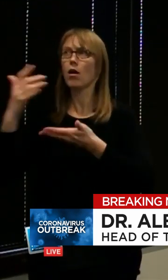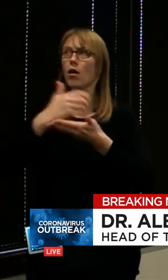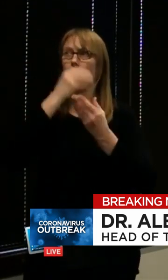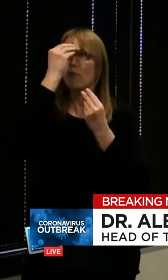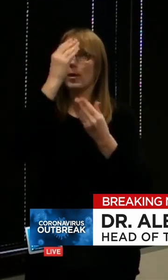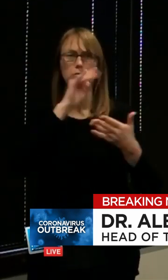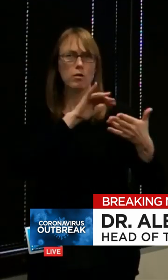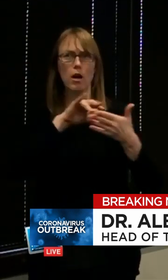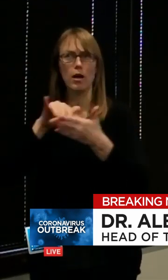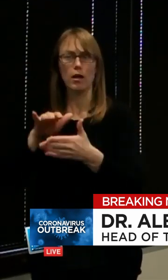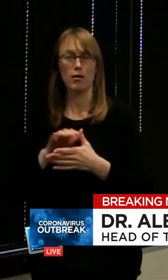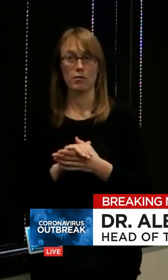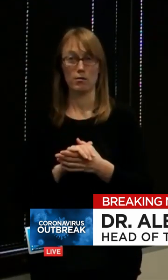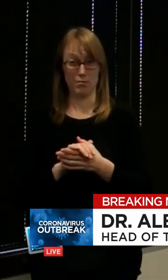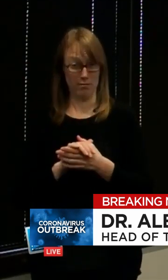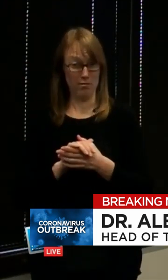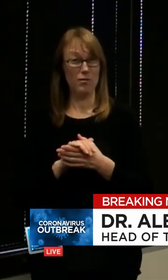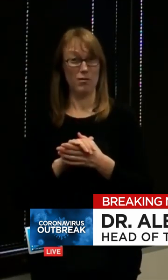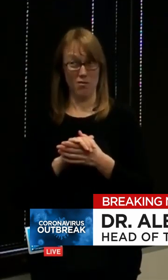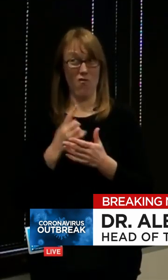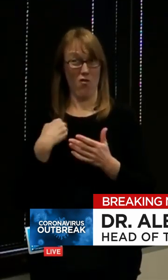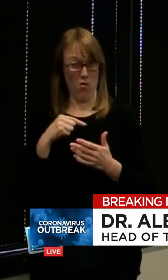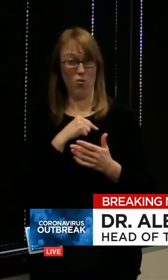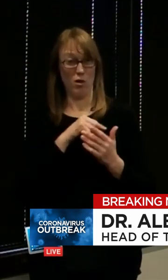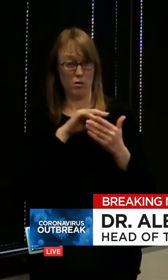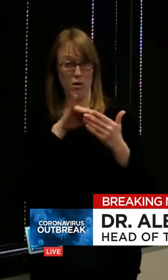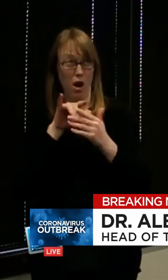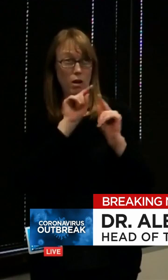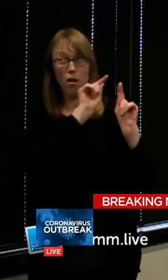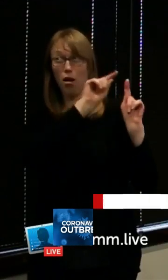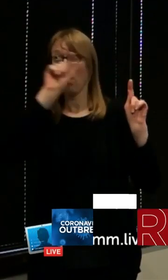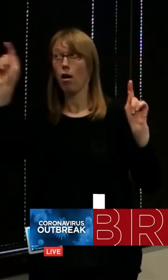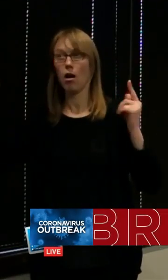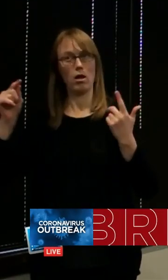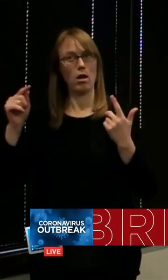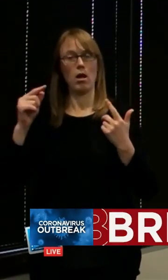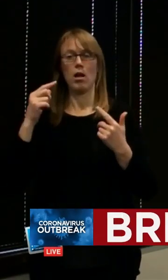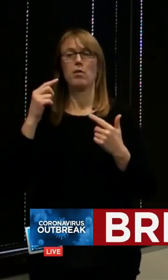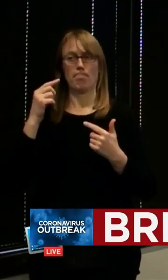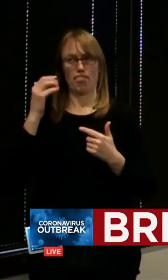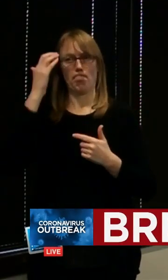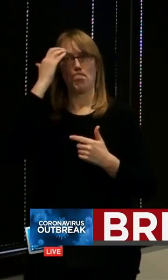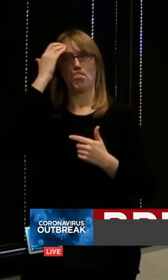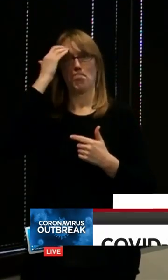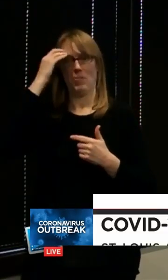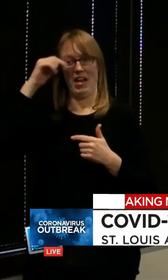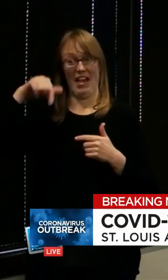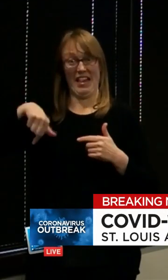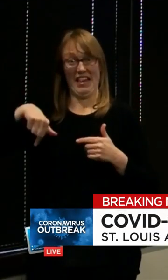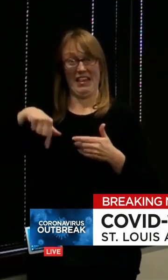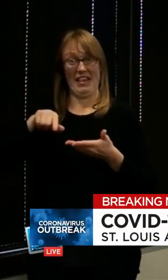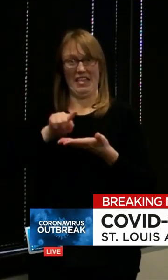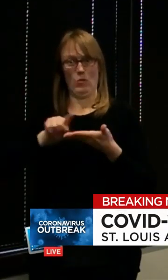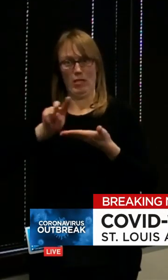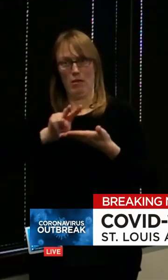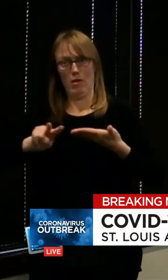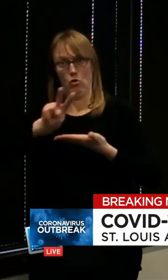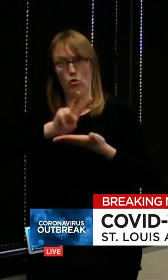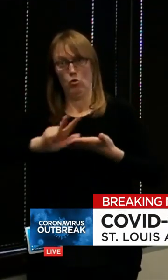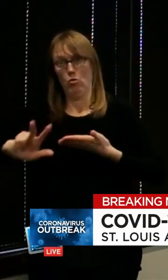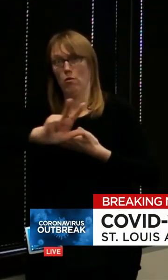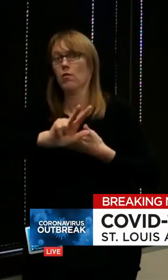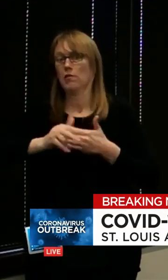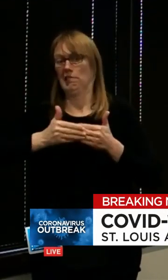couple of weeks are going to be extremely difficult for the St. Louis region. And so again, I'll emphasize that it's really important for all of us as a